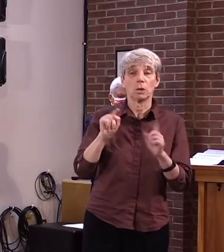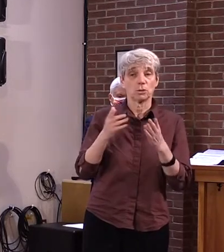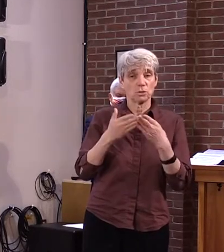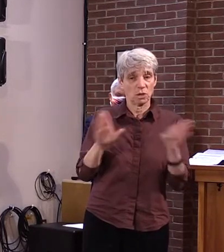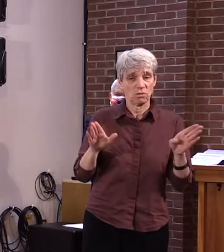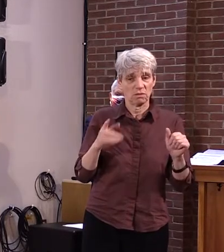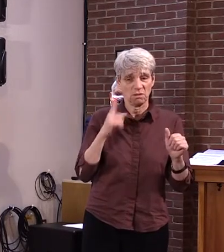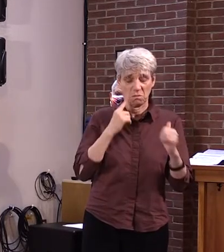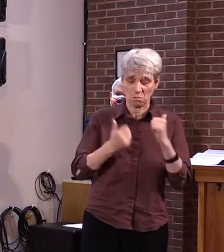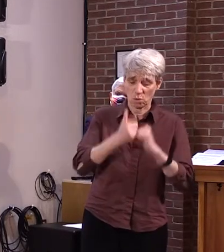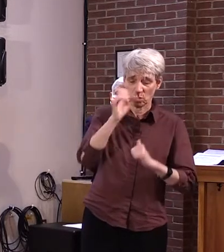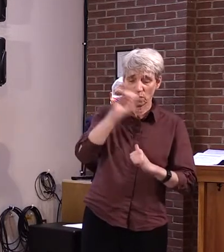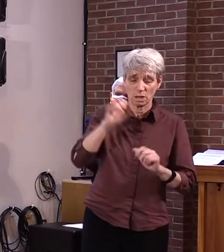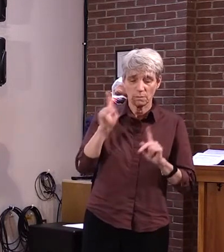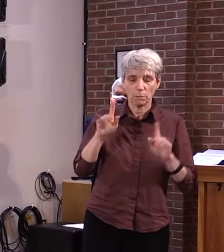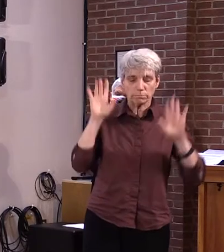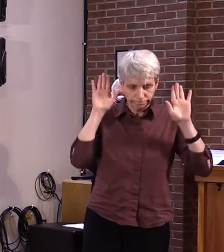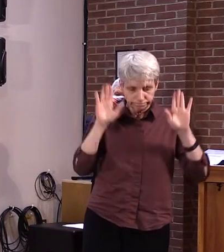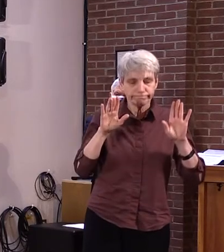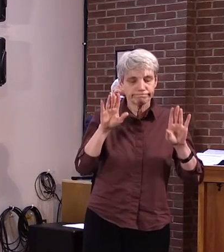are following the policy.